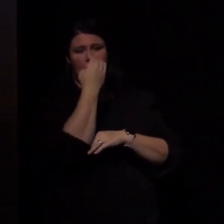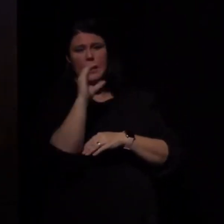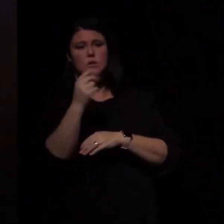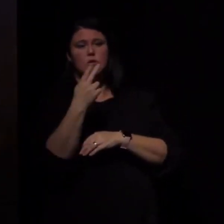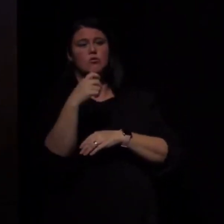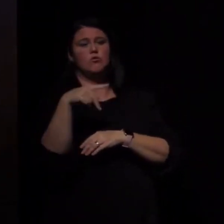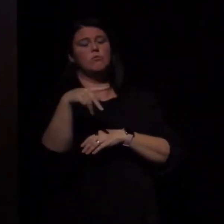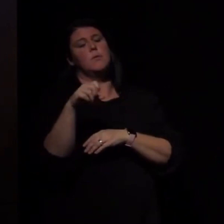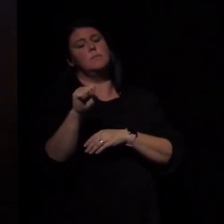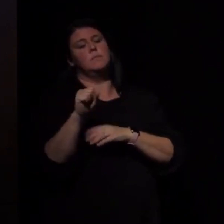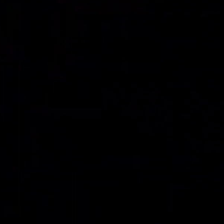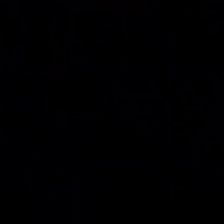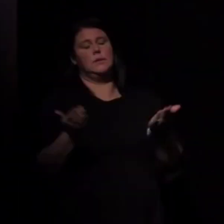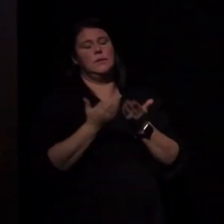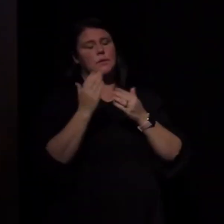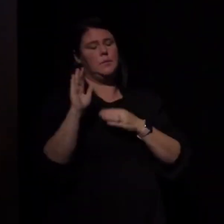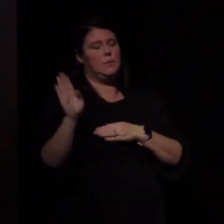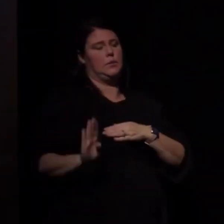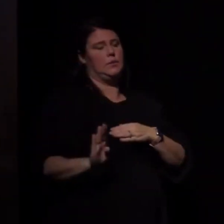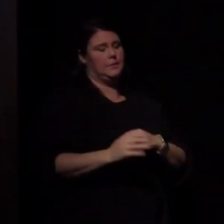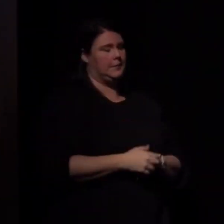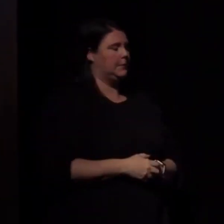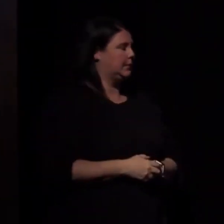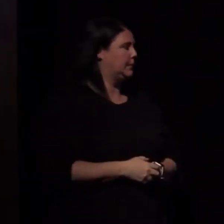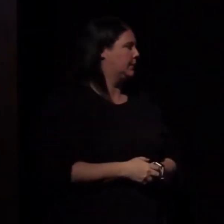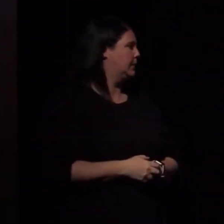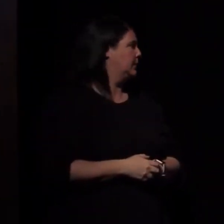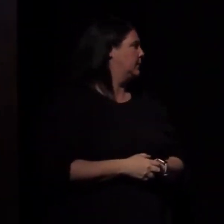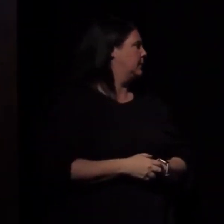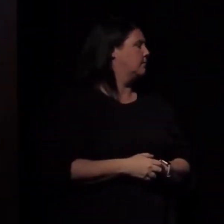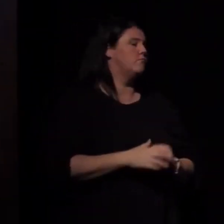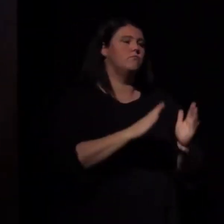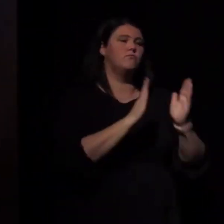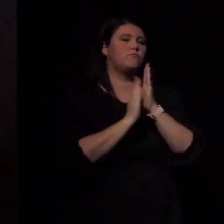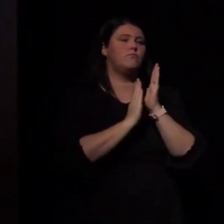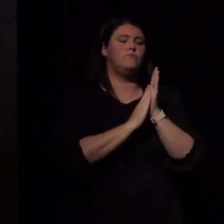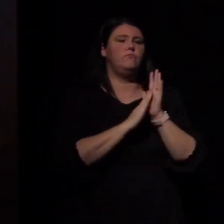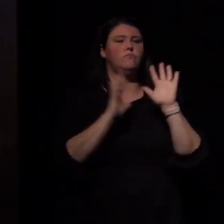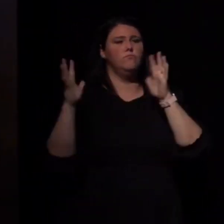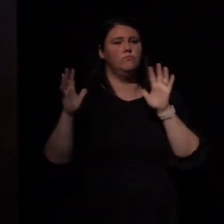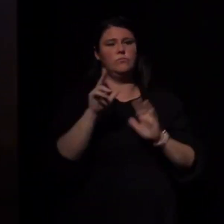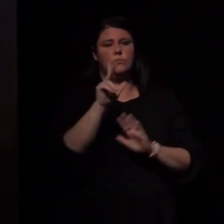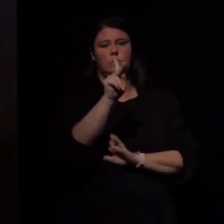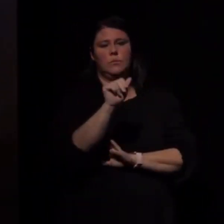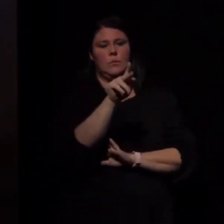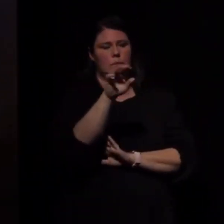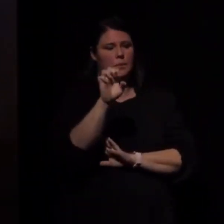in Burlington. So I'd like you all to give a round of applause for Kale.